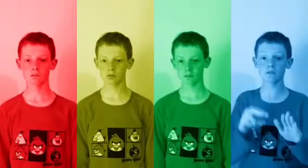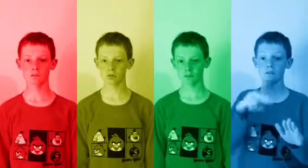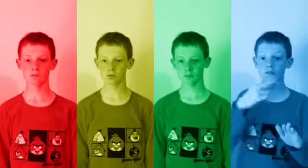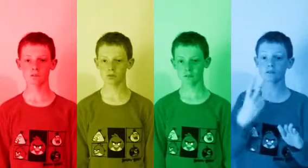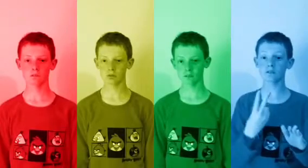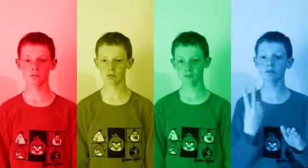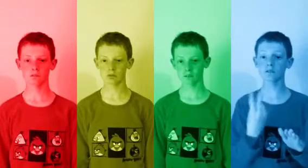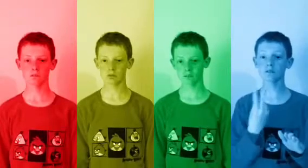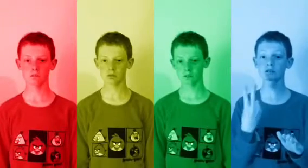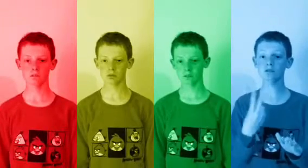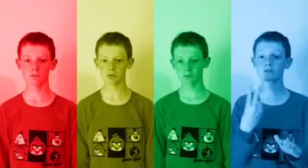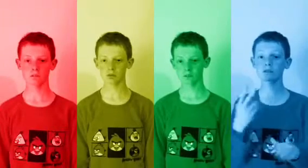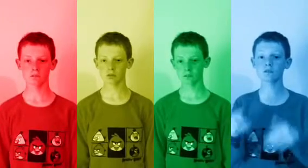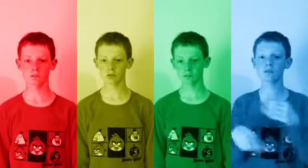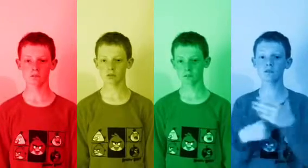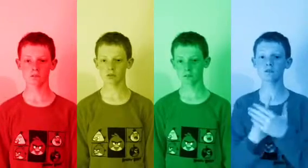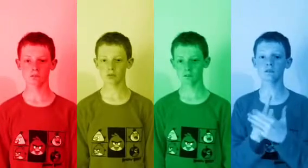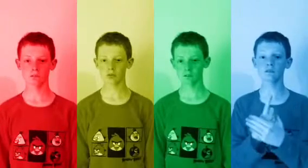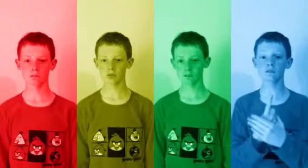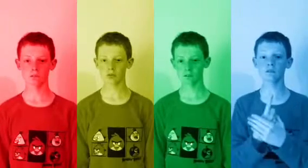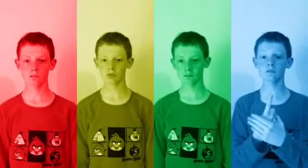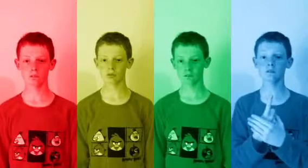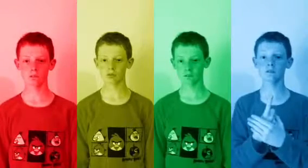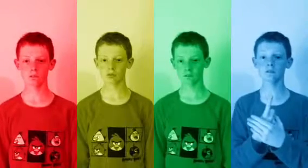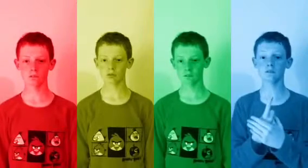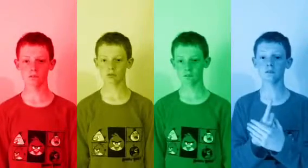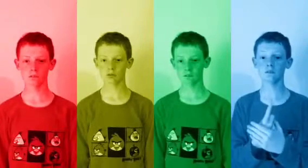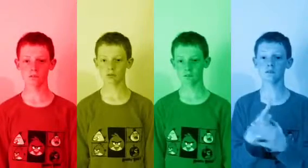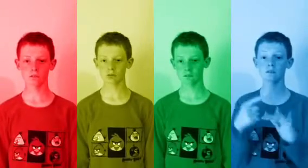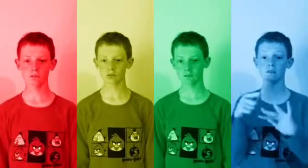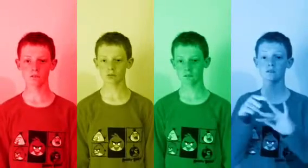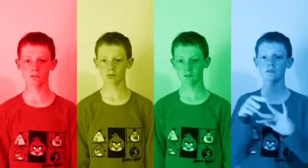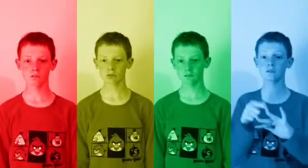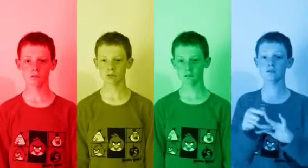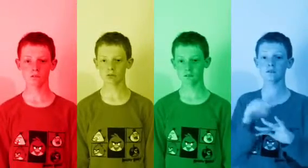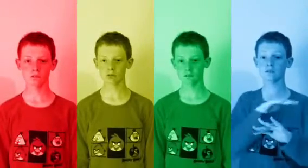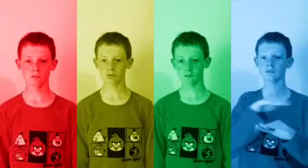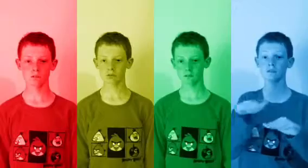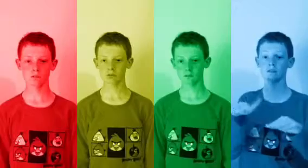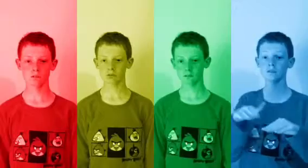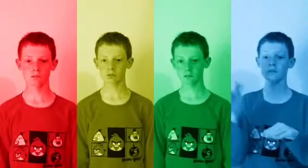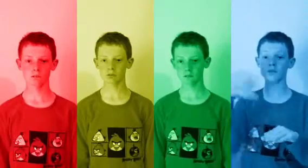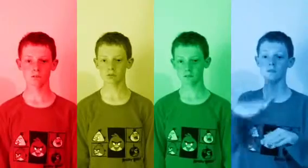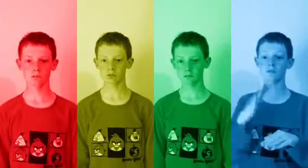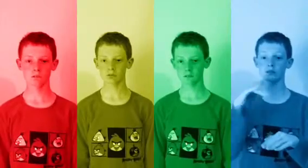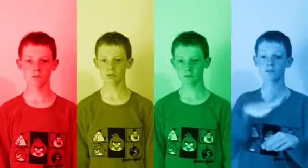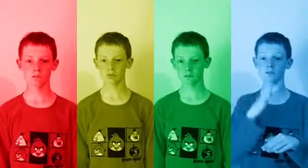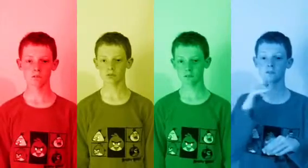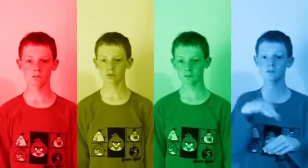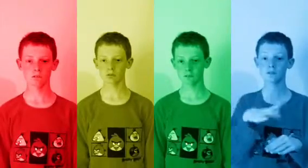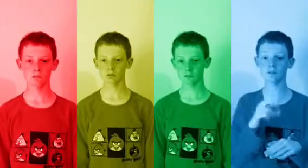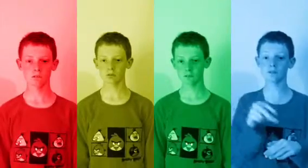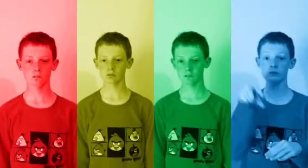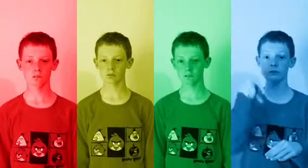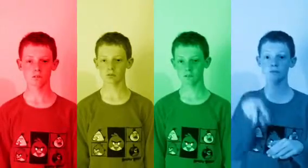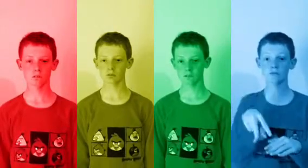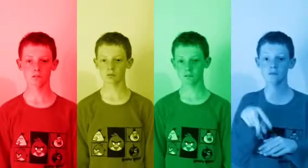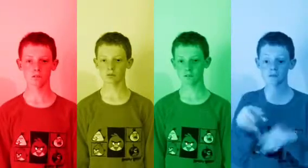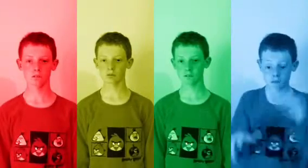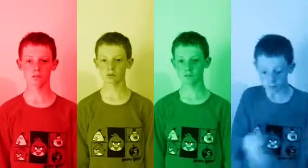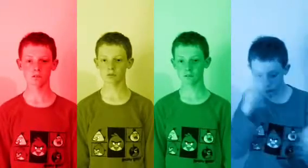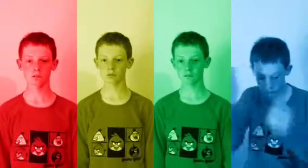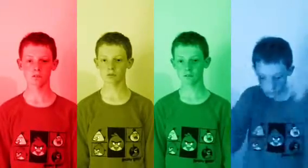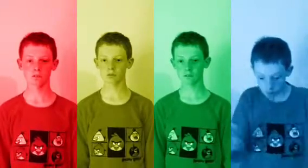let's see what O's up to, O went over the ocean and